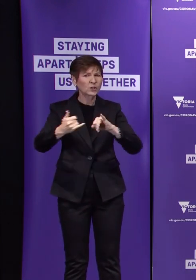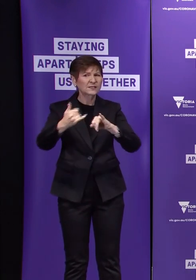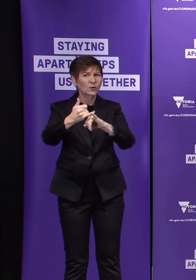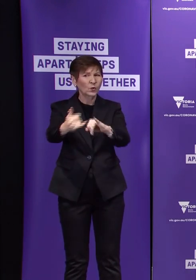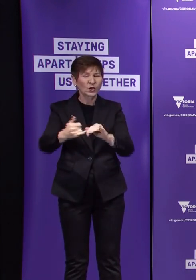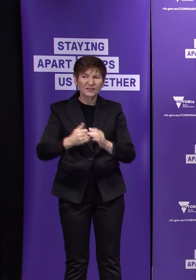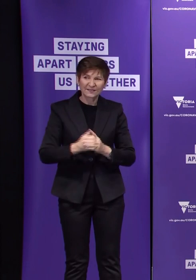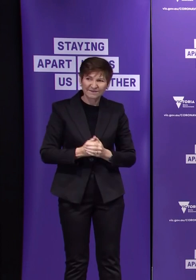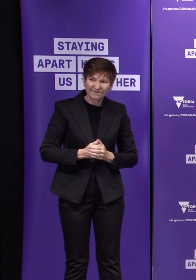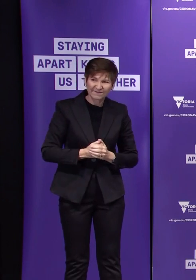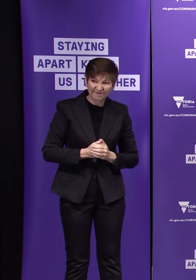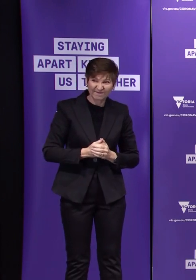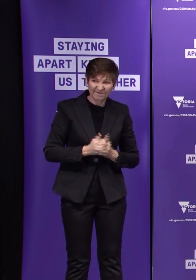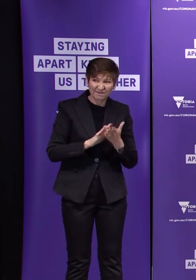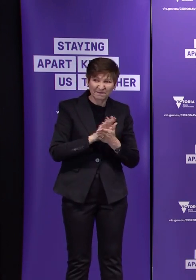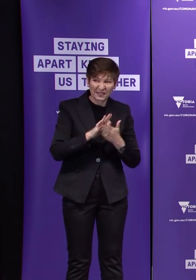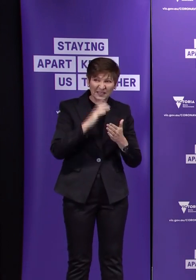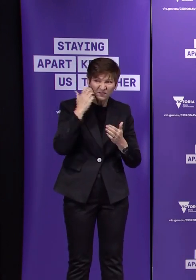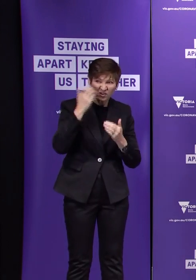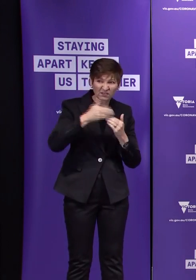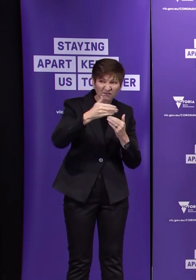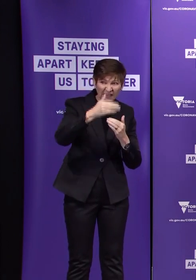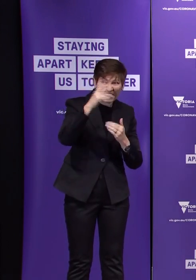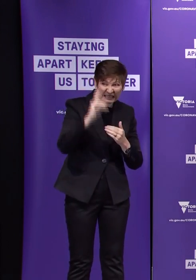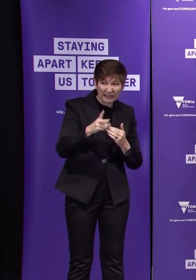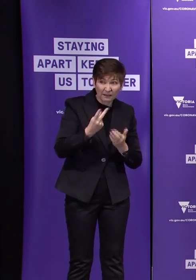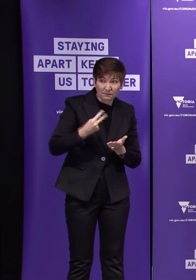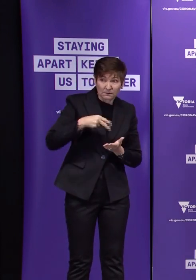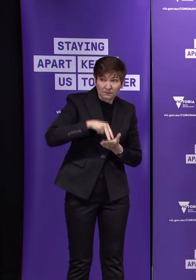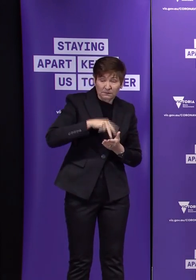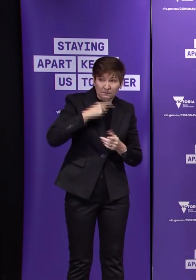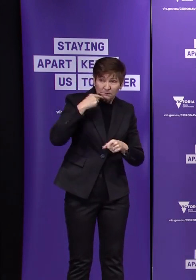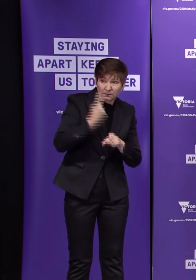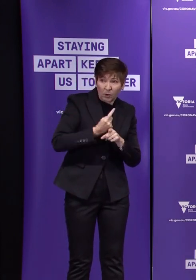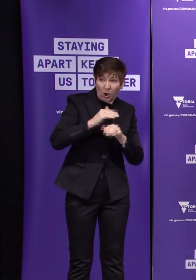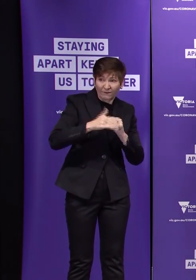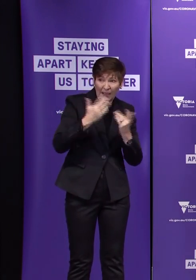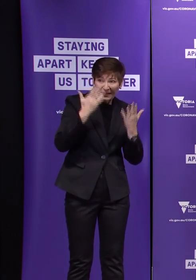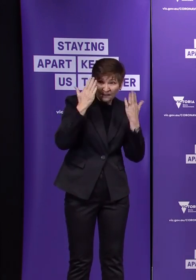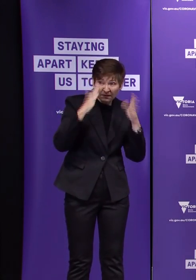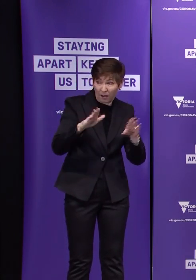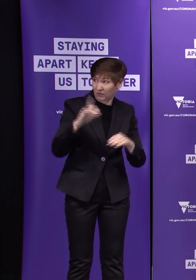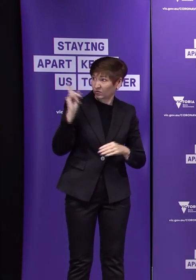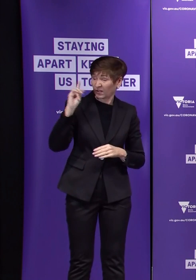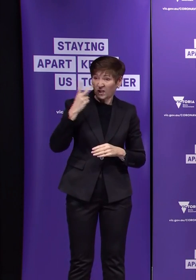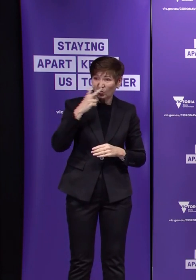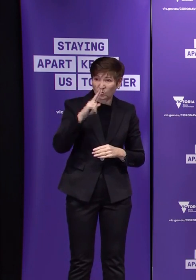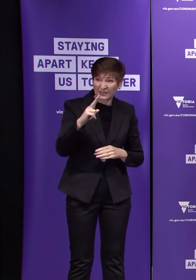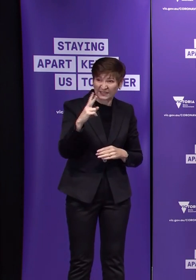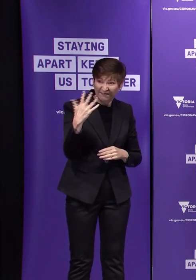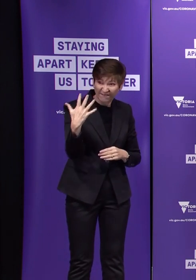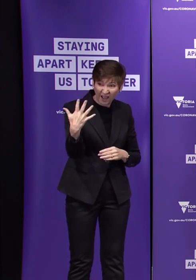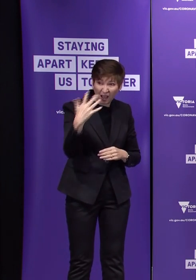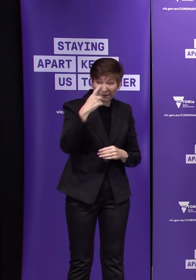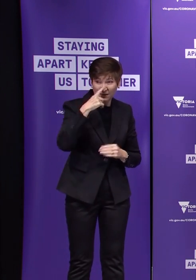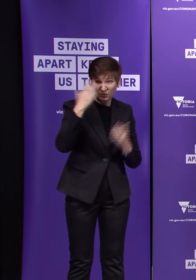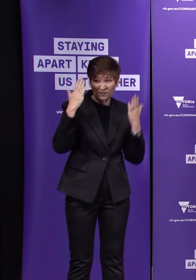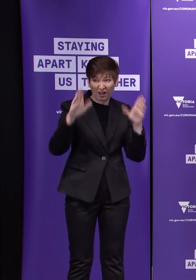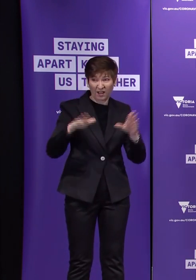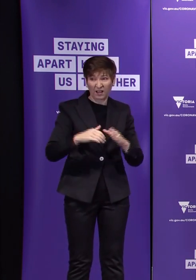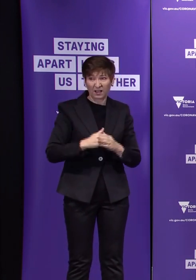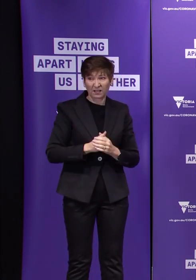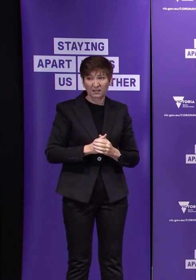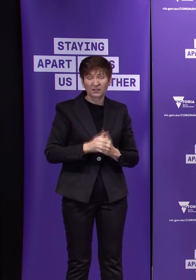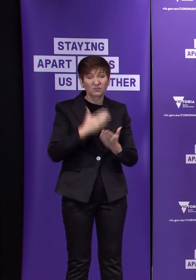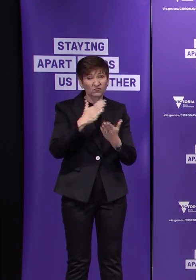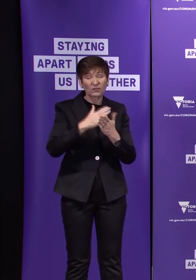people who are dying. So it's very important work, and people should respect the police. They should do as the police ask them, and they should